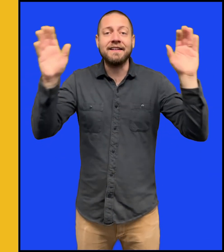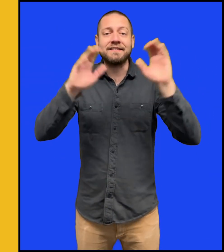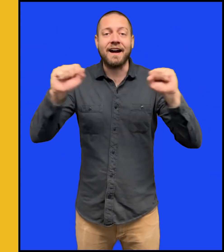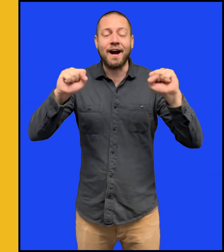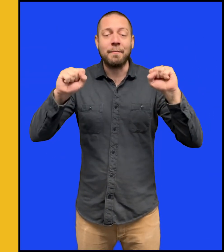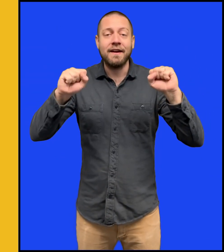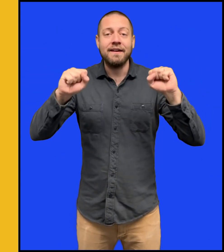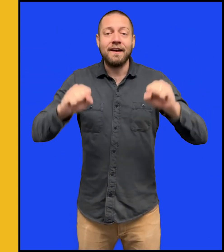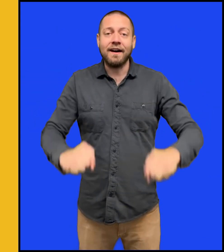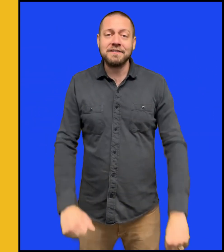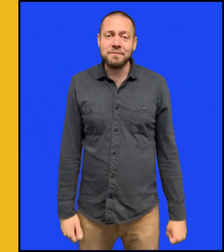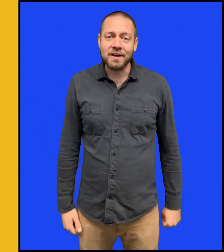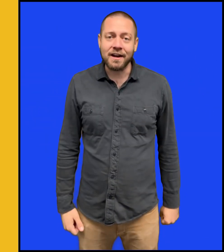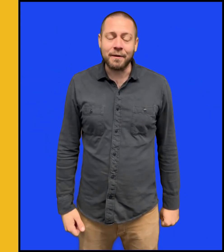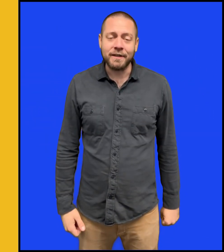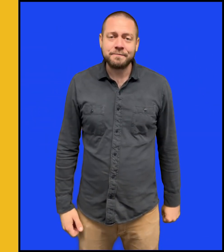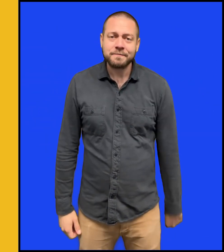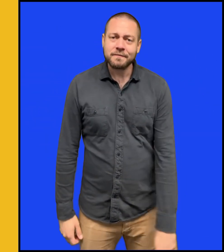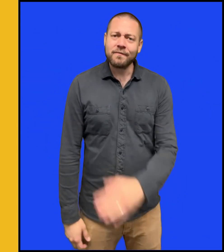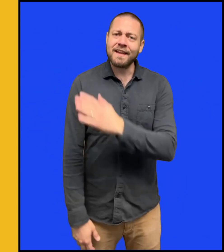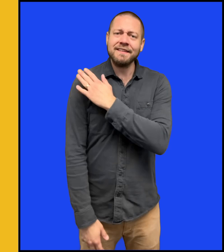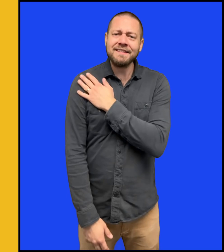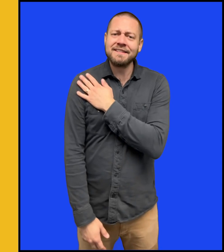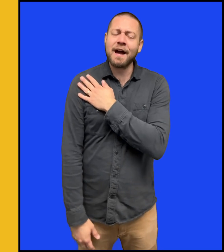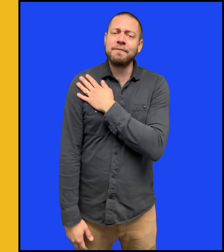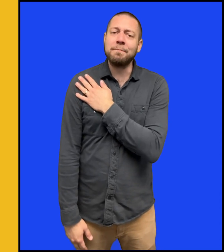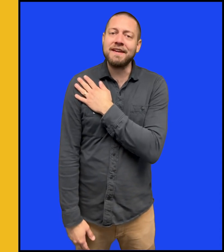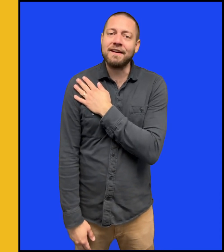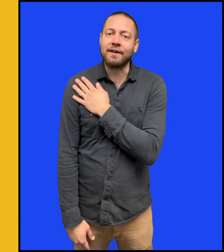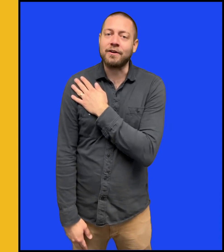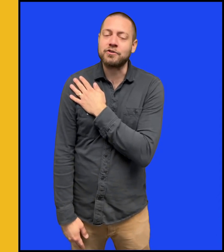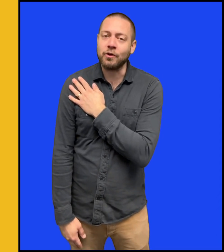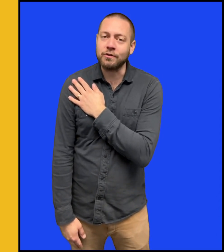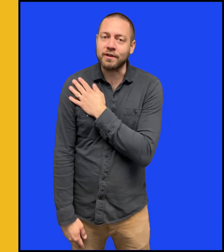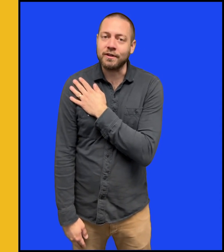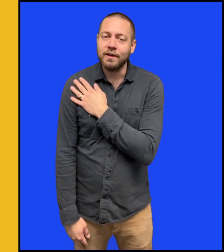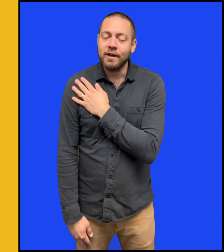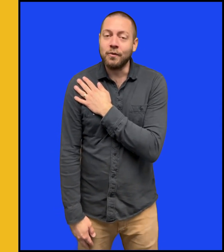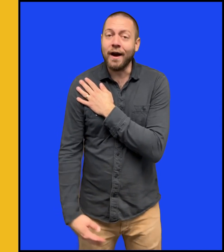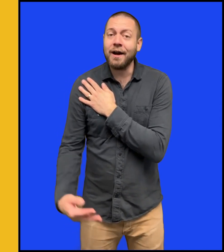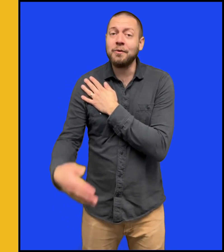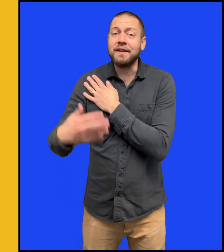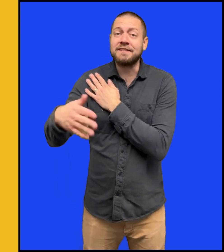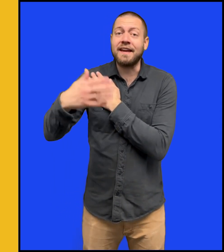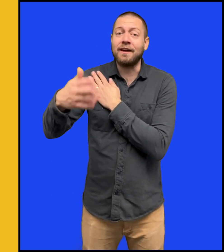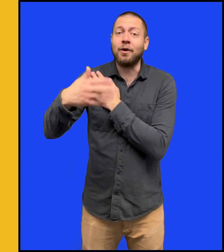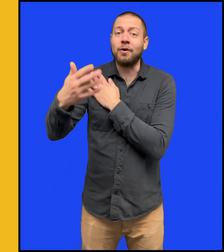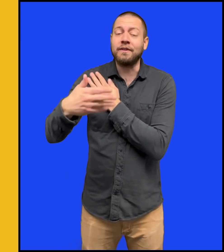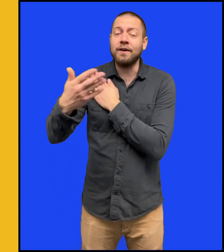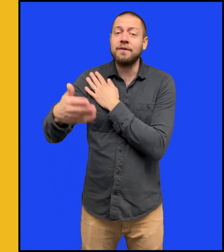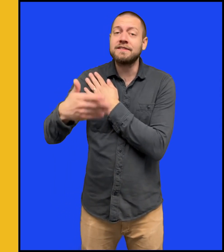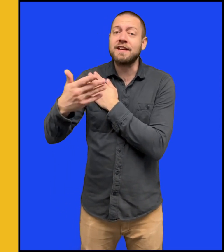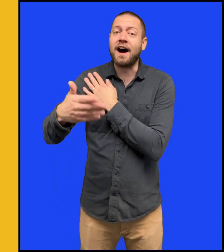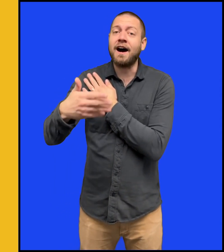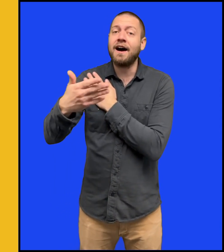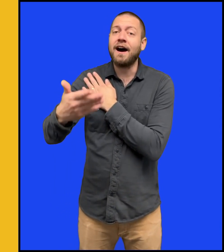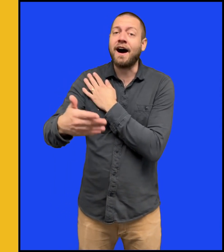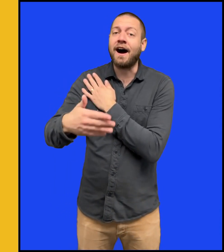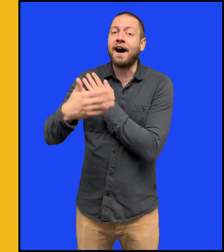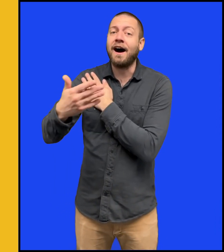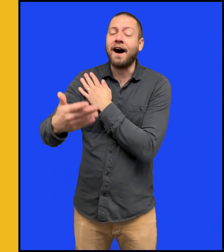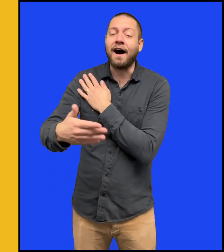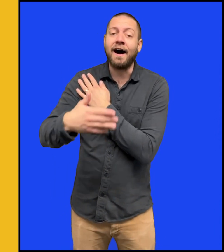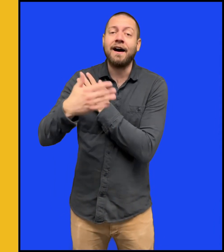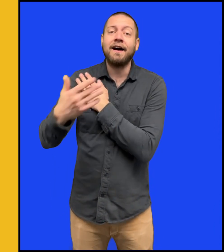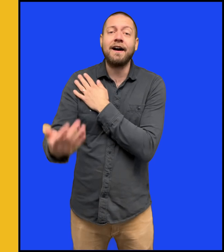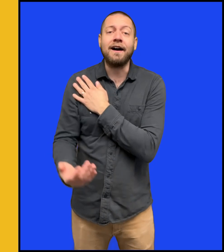ta, and stop. Awesome job. Let's tap the beat on our shoulder while we say a whole note, ta,